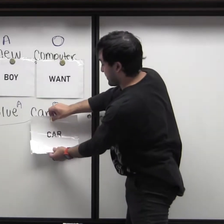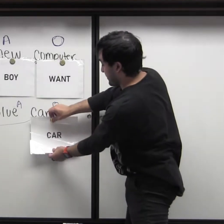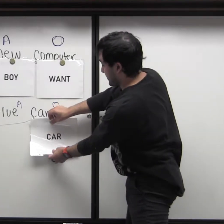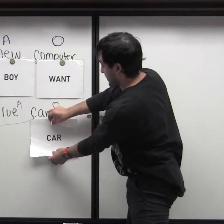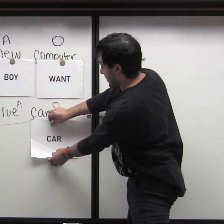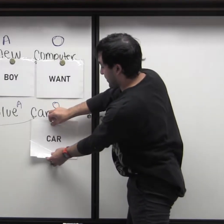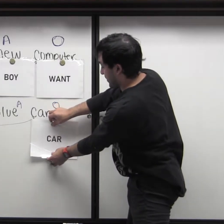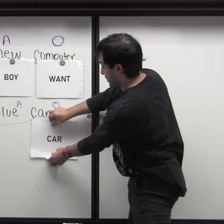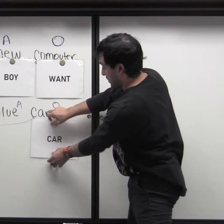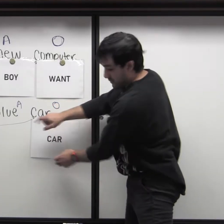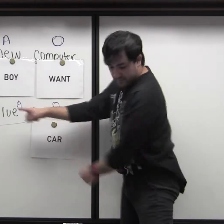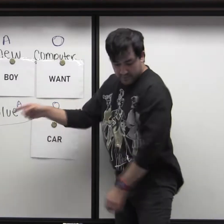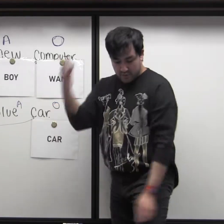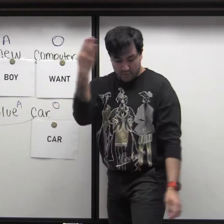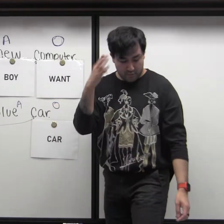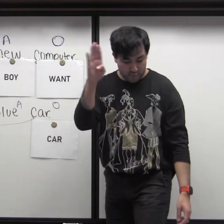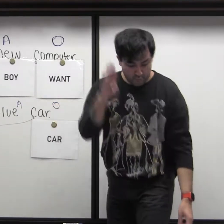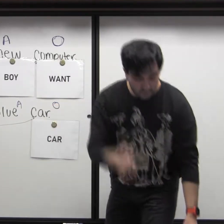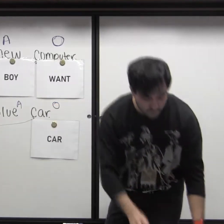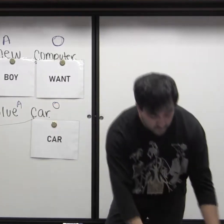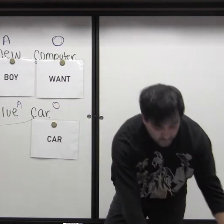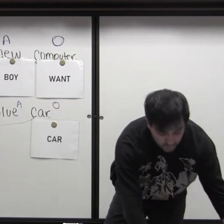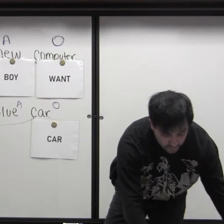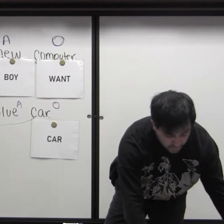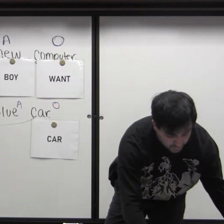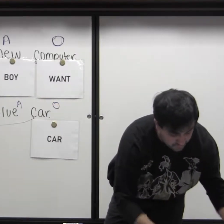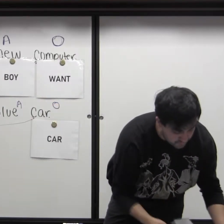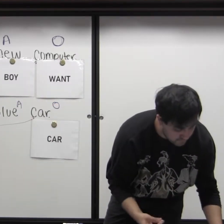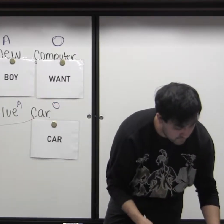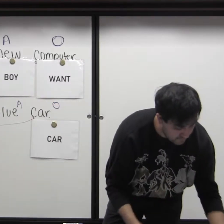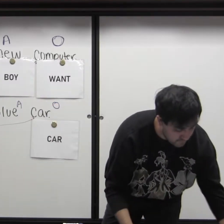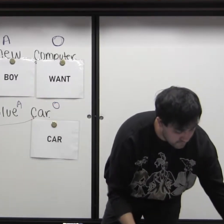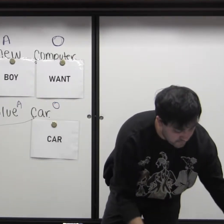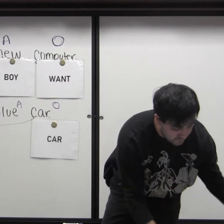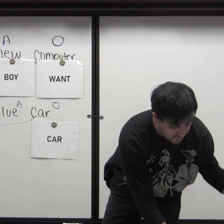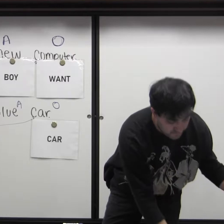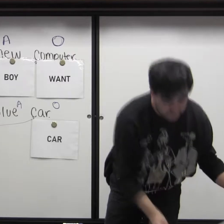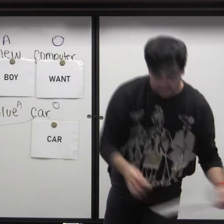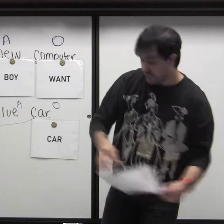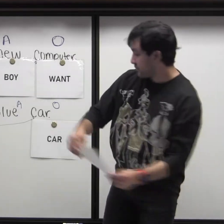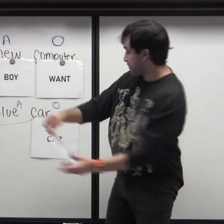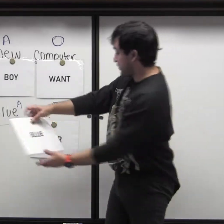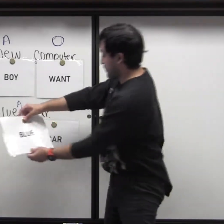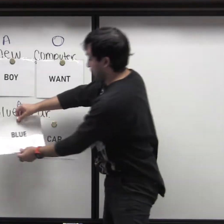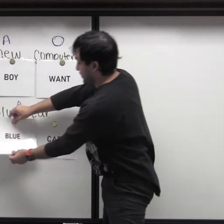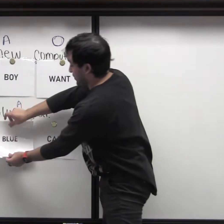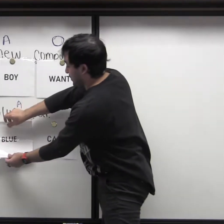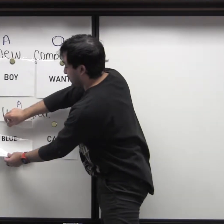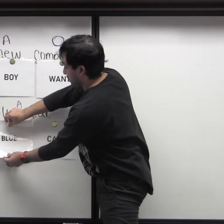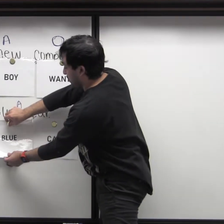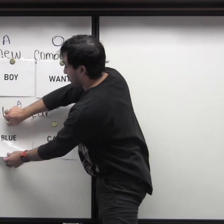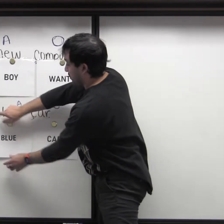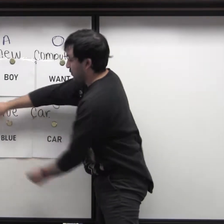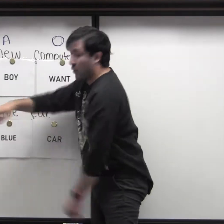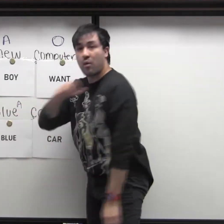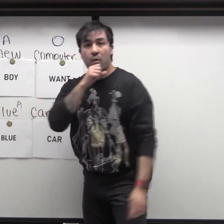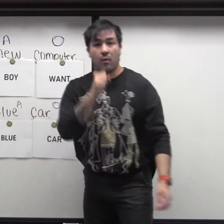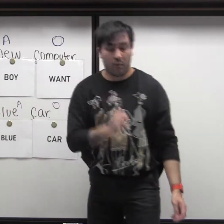we can easily switch things around. So we need the sign for blue. And again, as always, we capitalize everything in